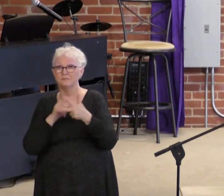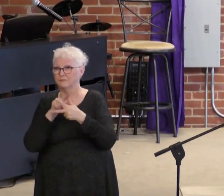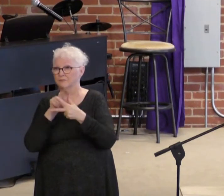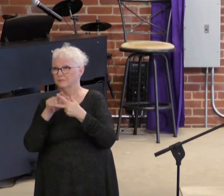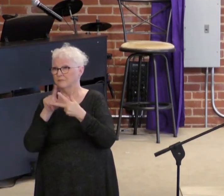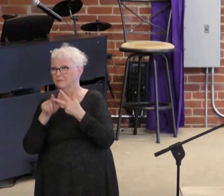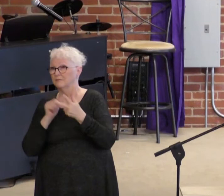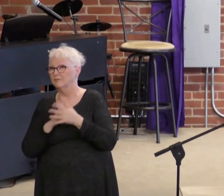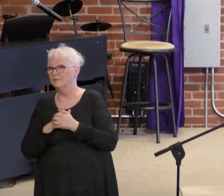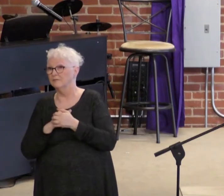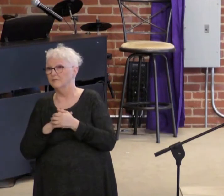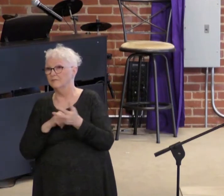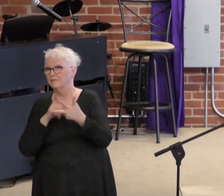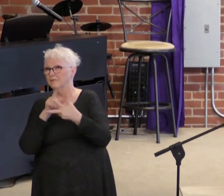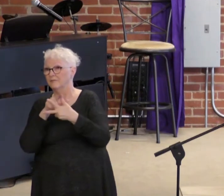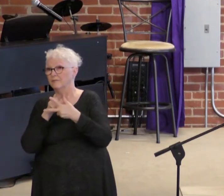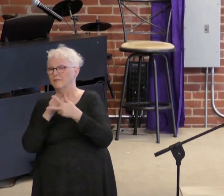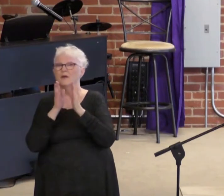Lori?